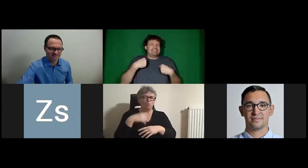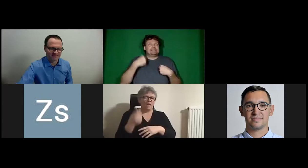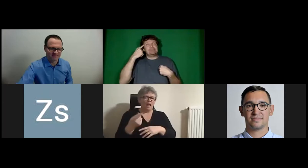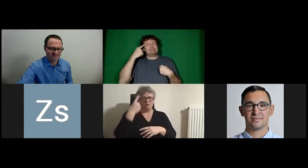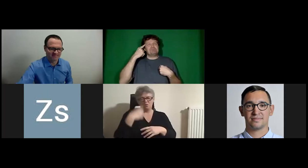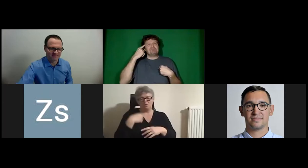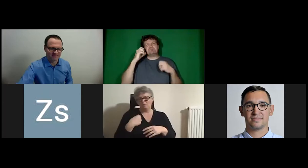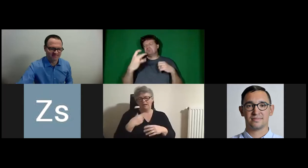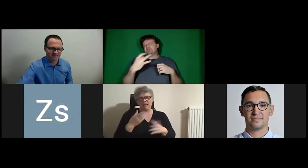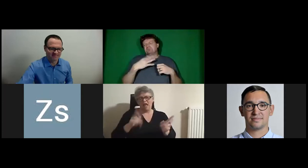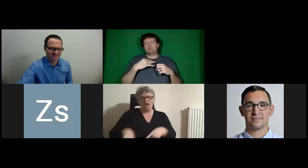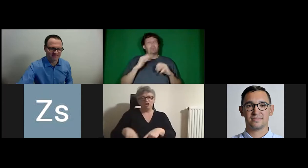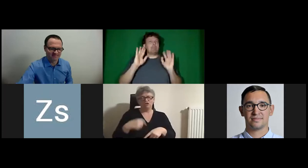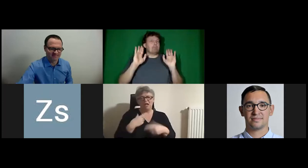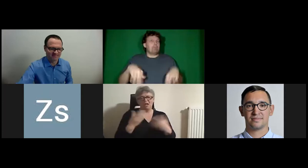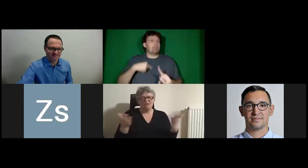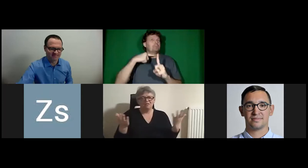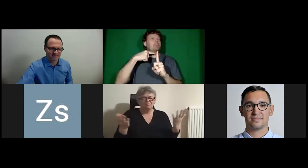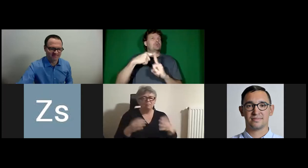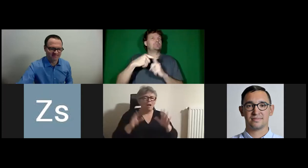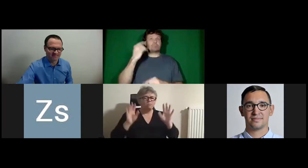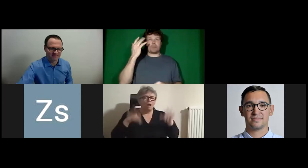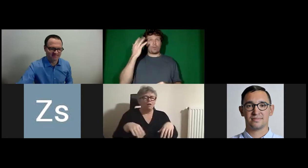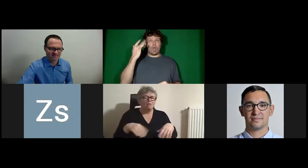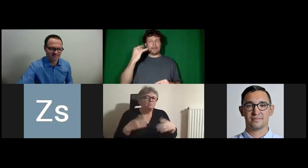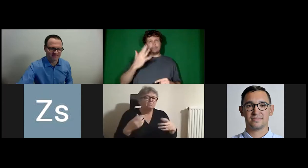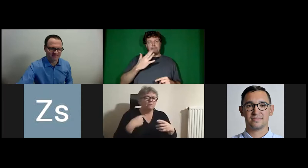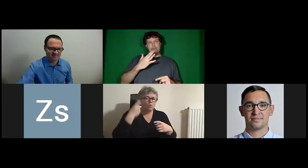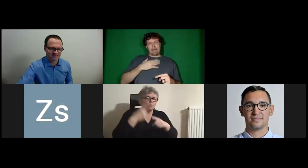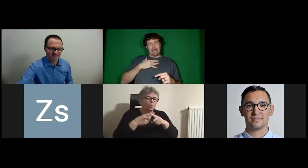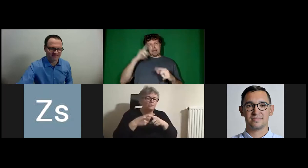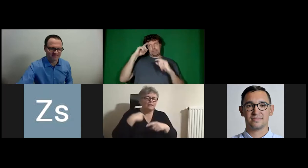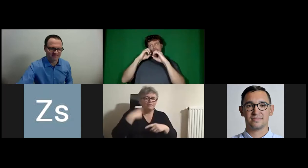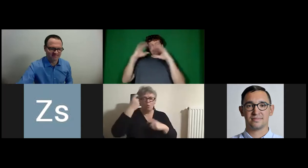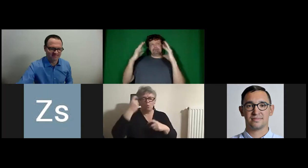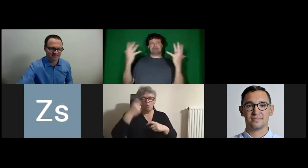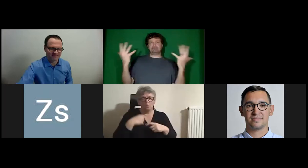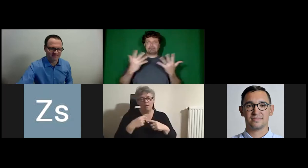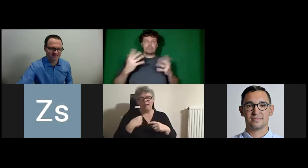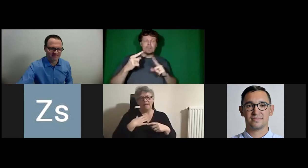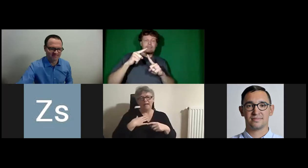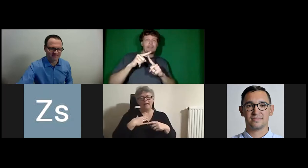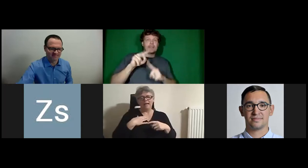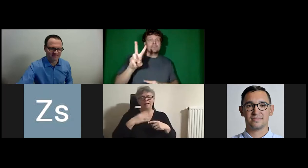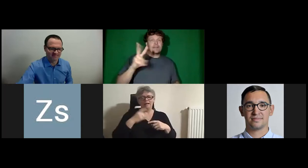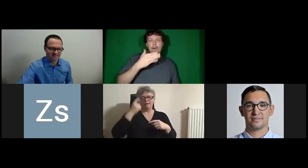And that after the fourth week, I'd be kicked out by the jury. And I wouldn't have minded,